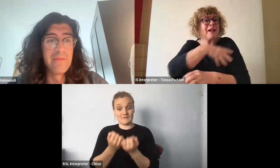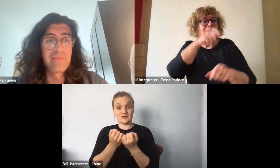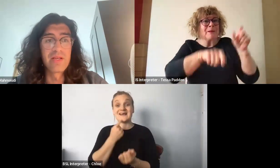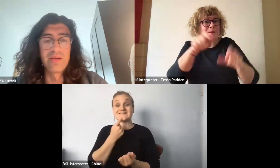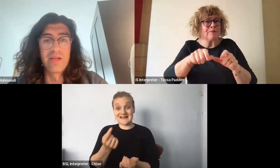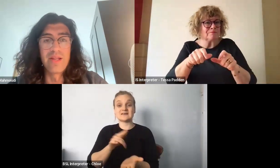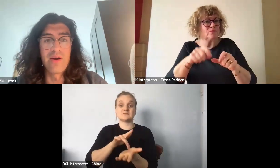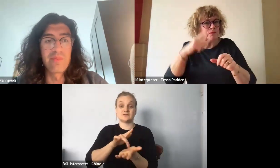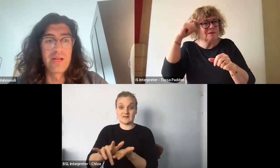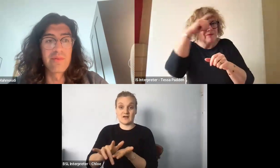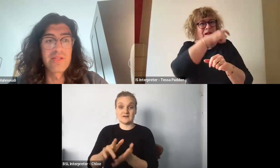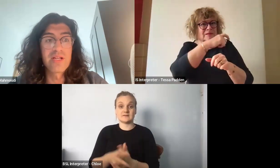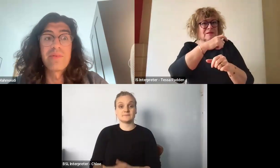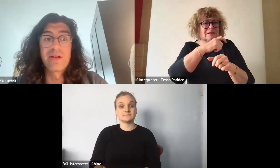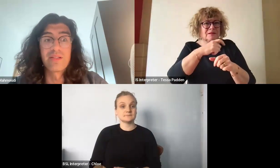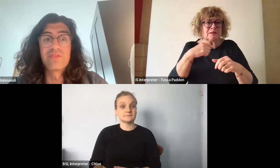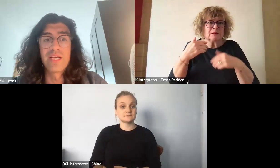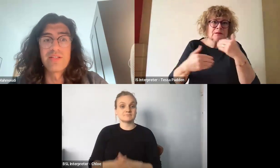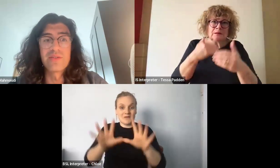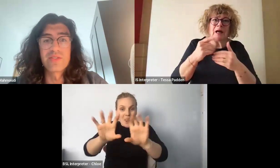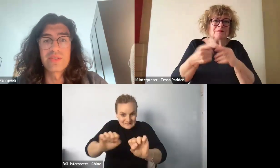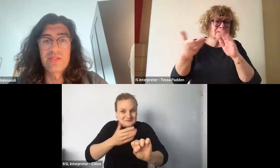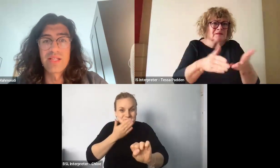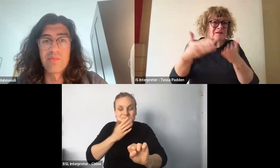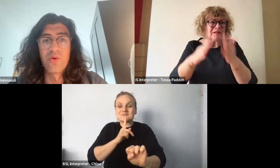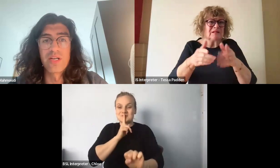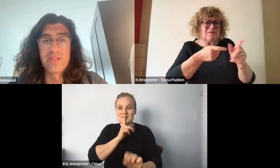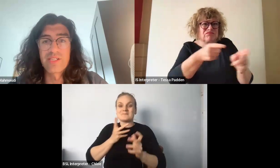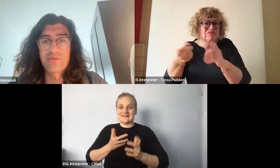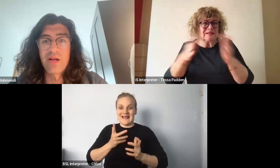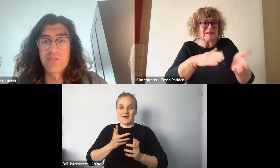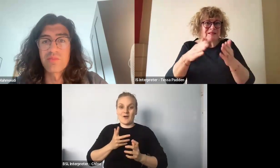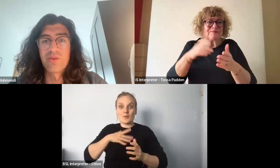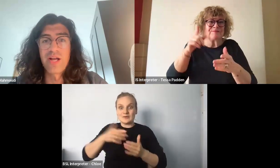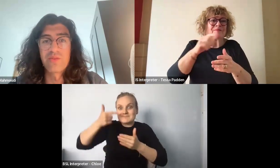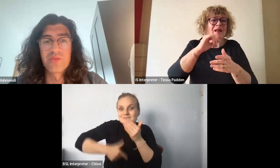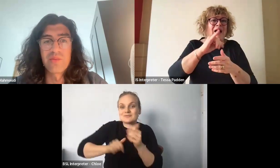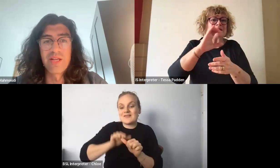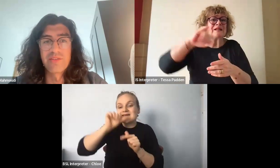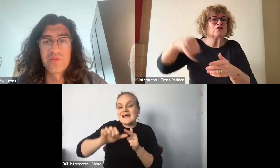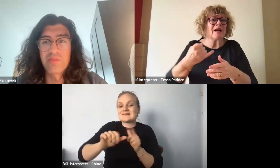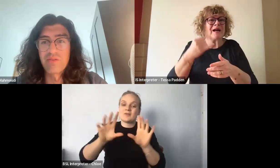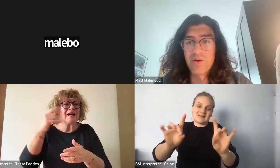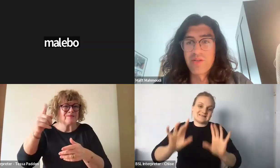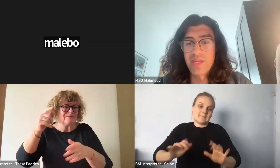genocide. Now I'm gonna stop there, and I'd love to get into this slightly more in the next round. But for now, those are my remarks. Thank